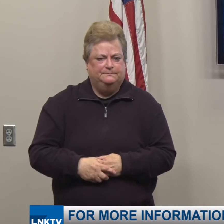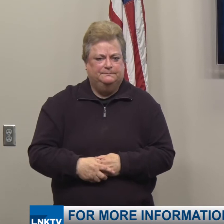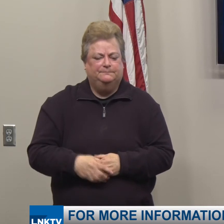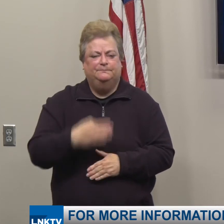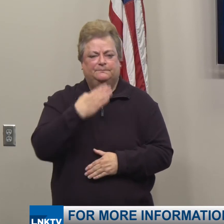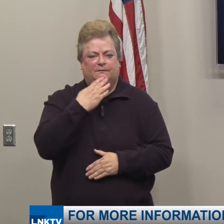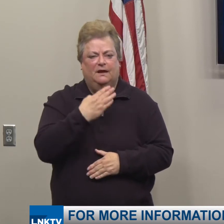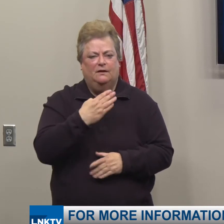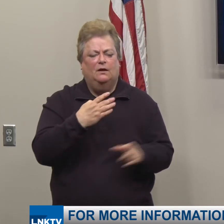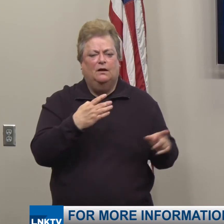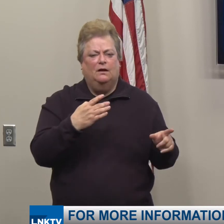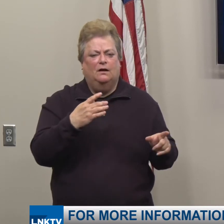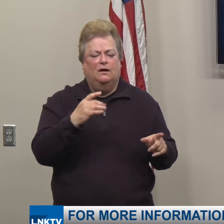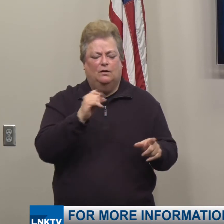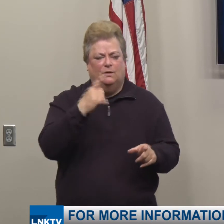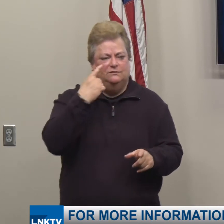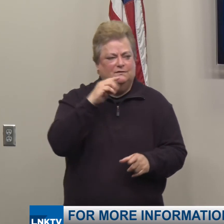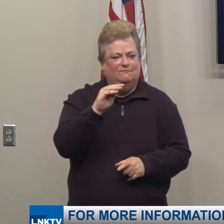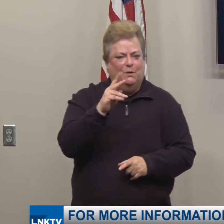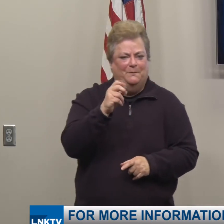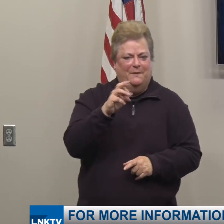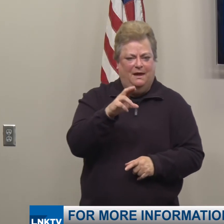Thank you. A question for the mayor.